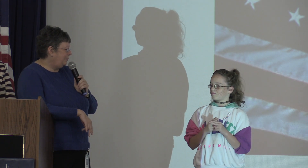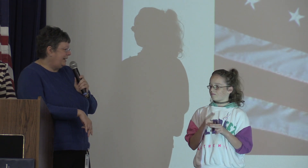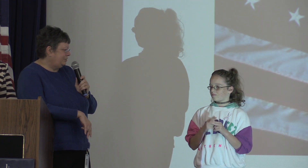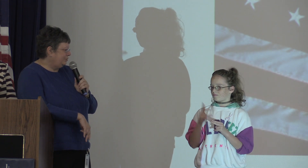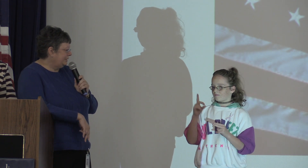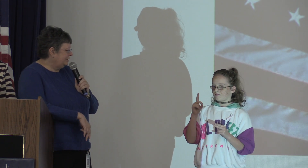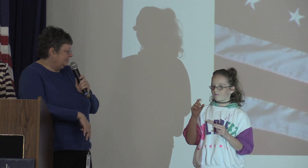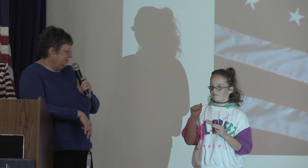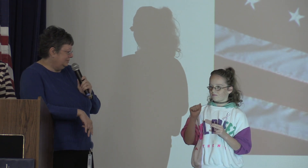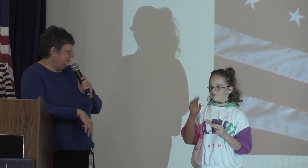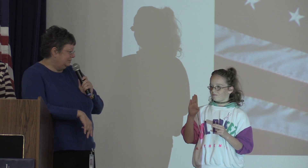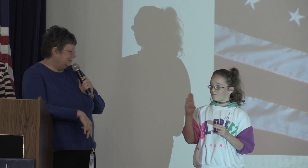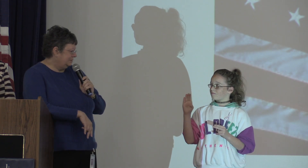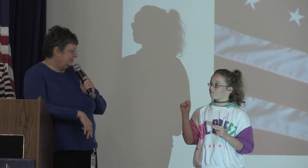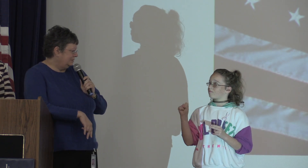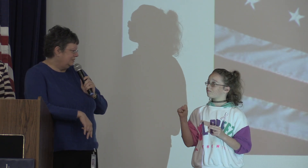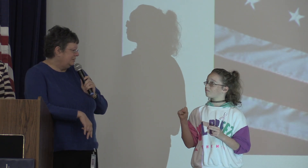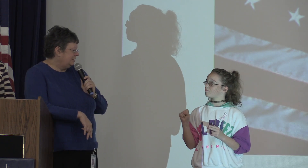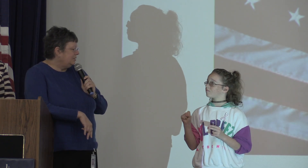And